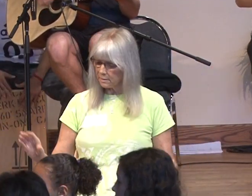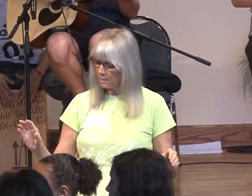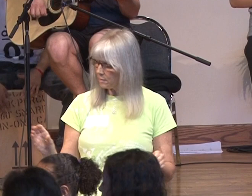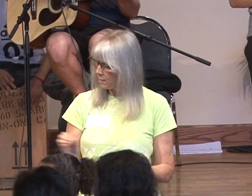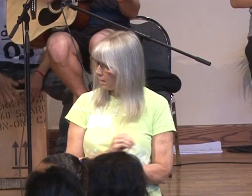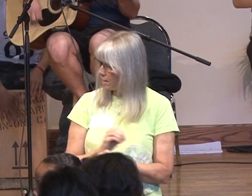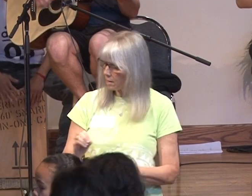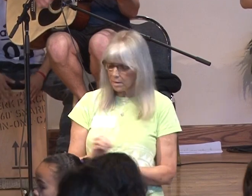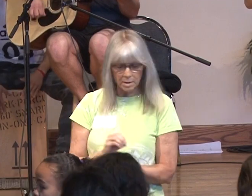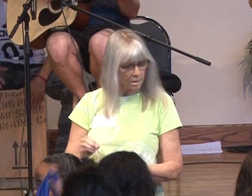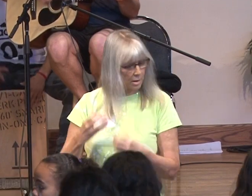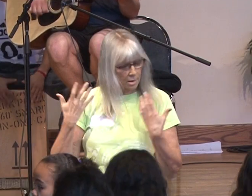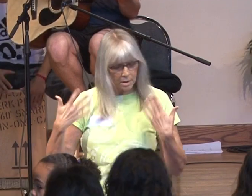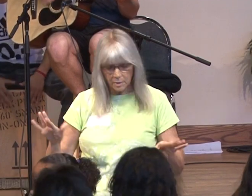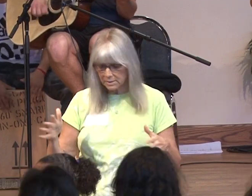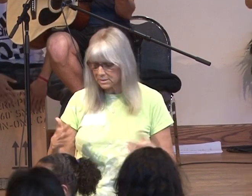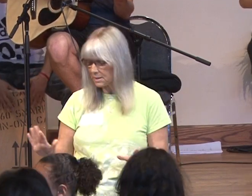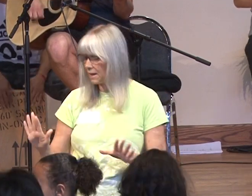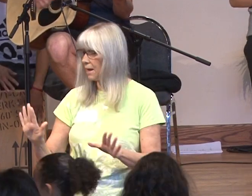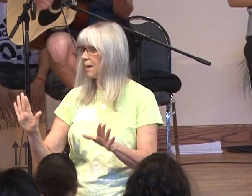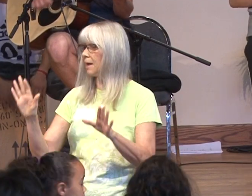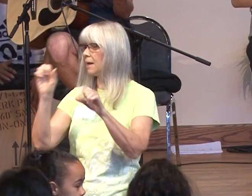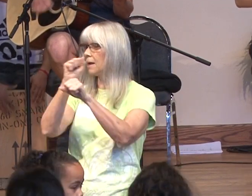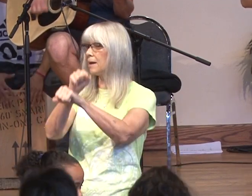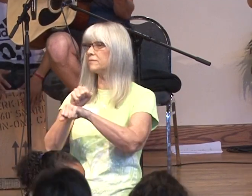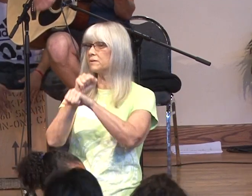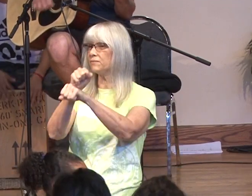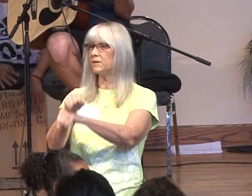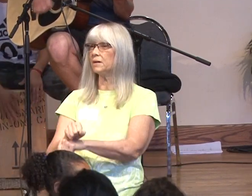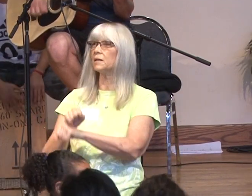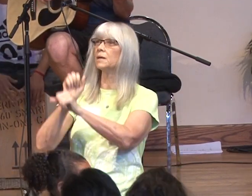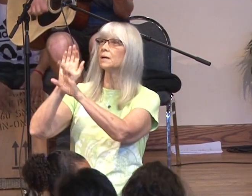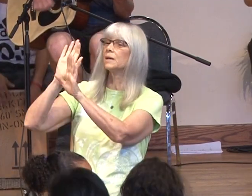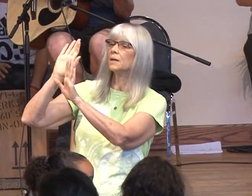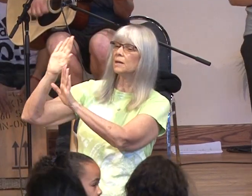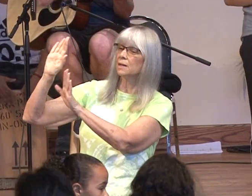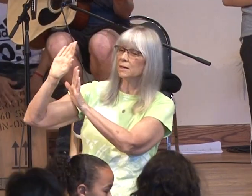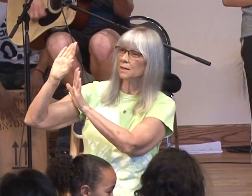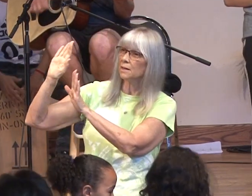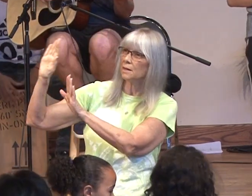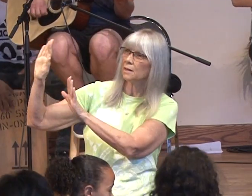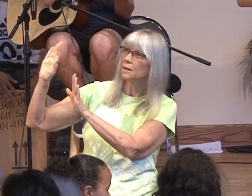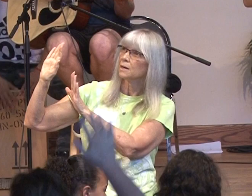God. I'm no longer slave to